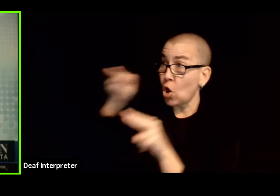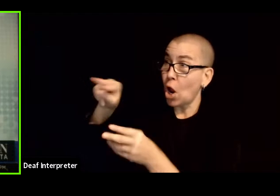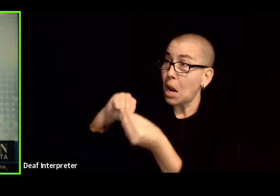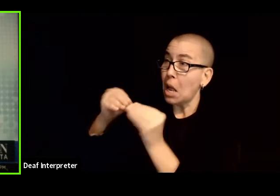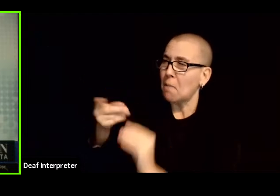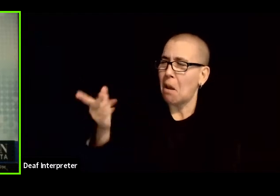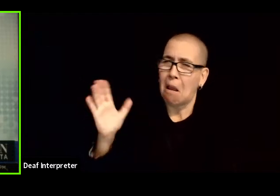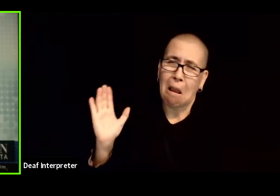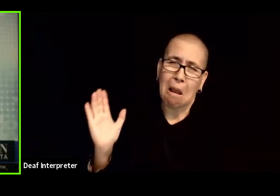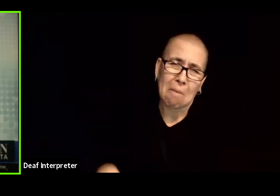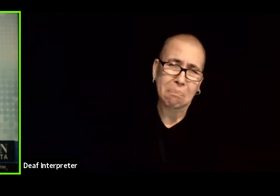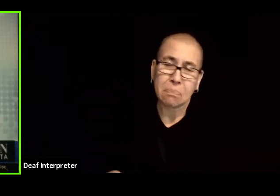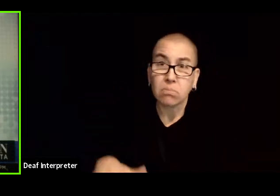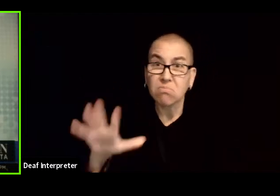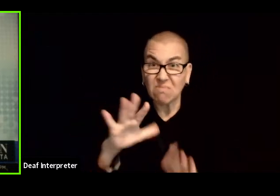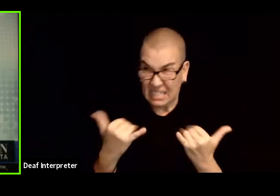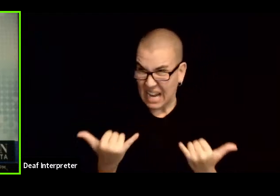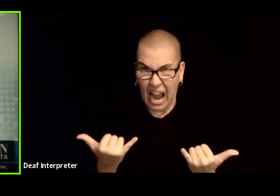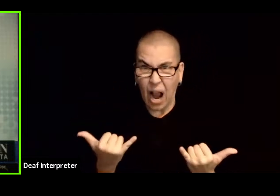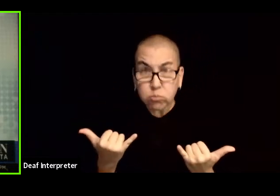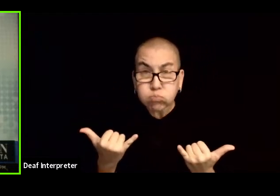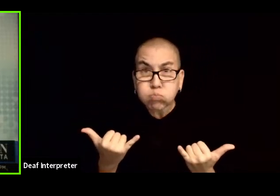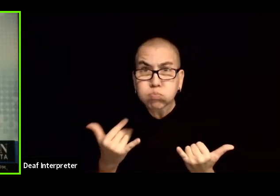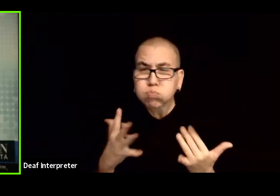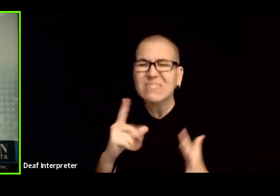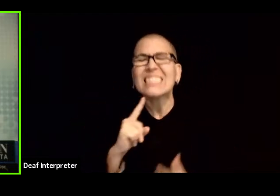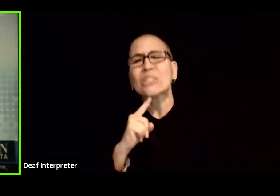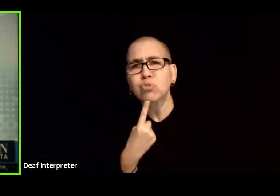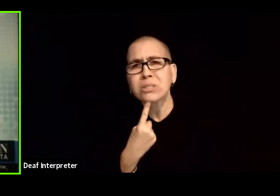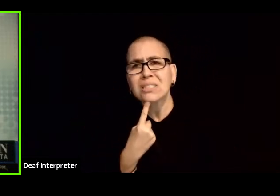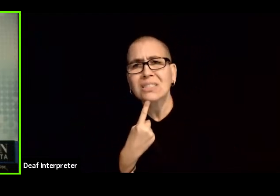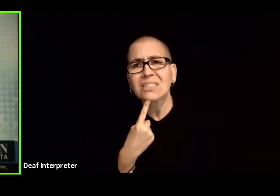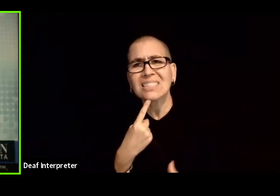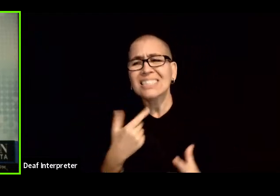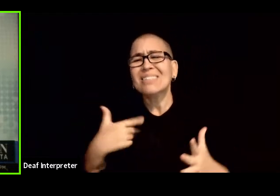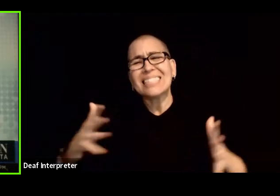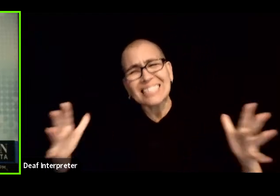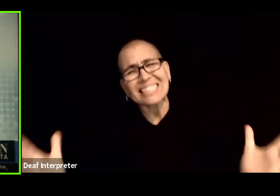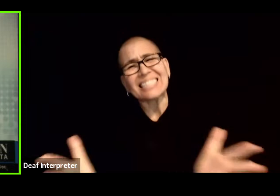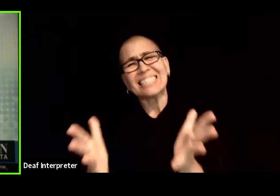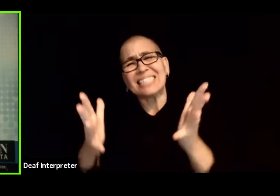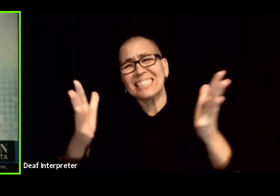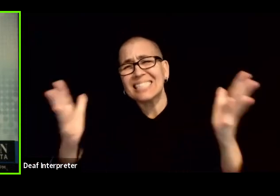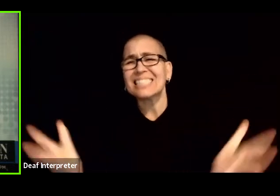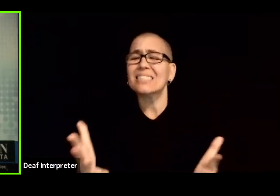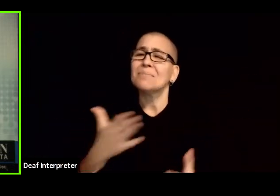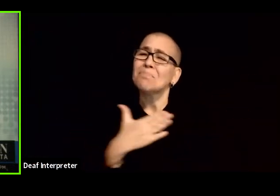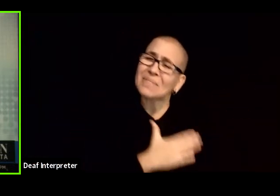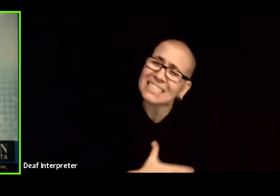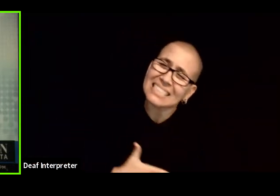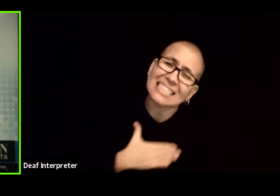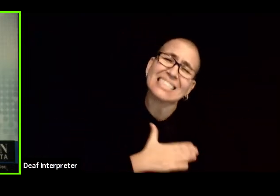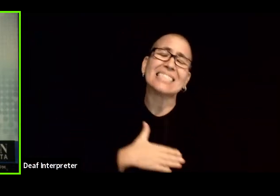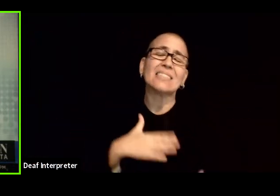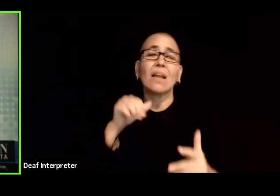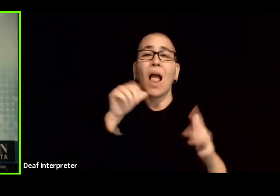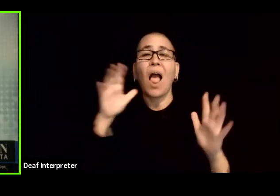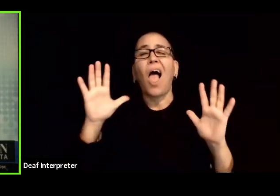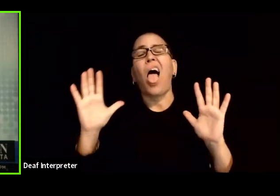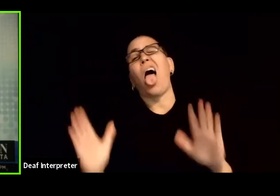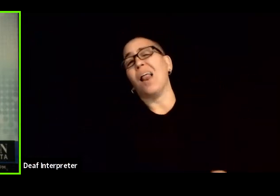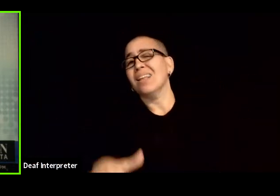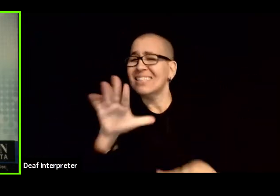now. And we just keep urging people to step up their efforts to follow the guidelines for social distancing, wearing